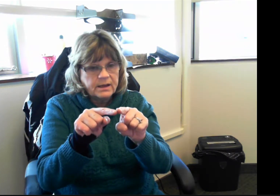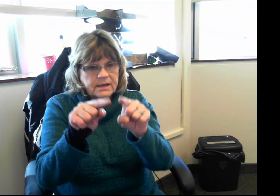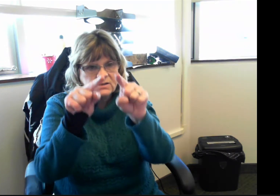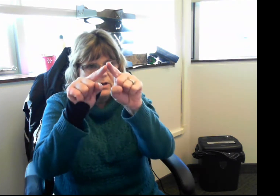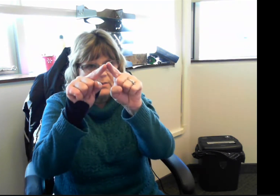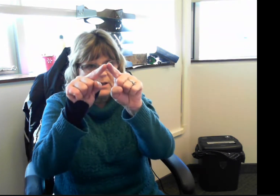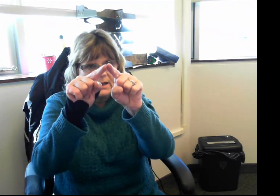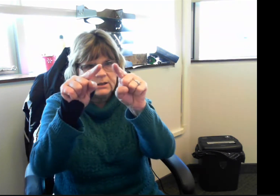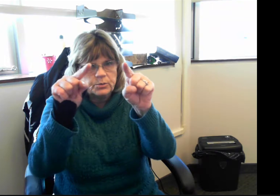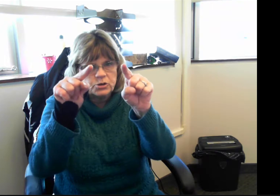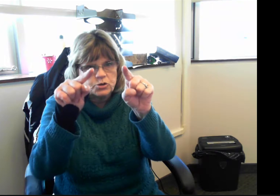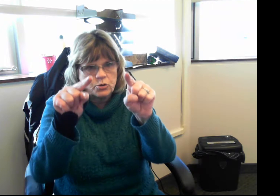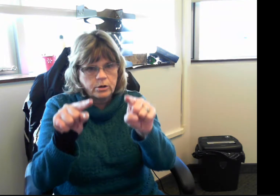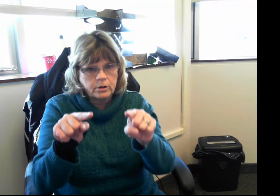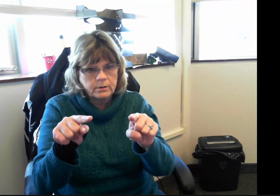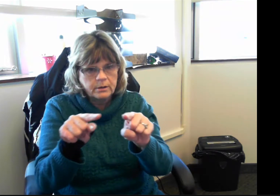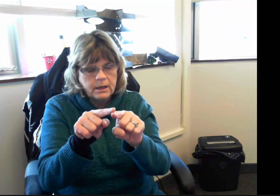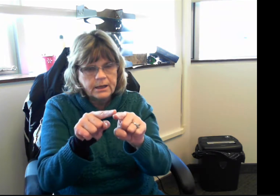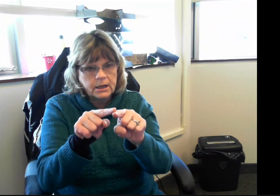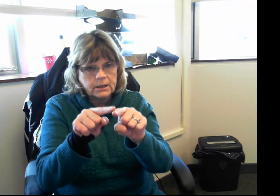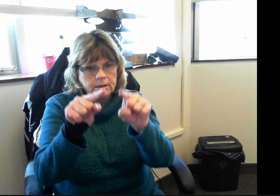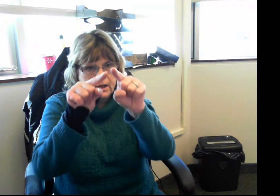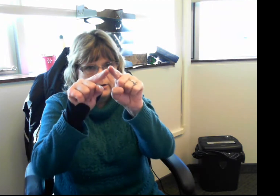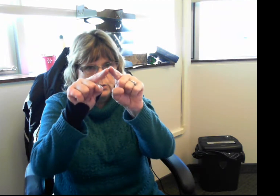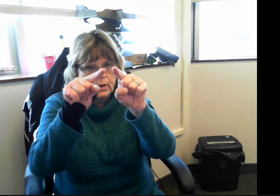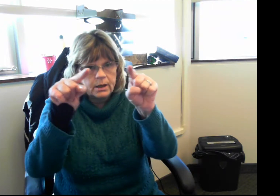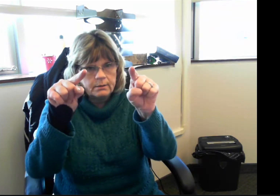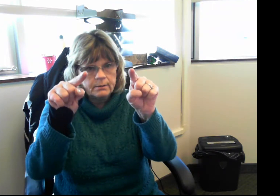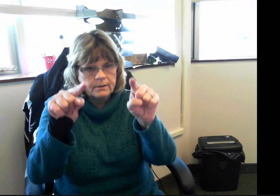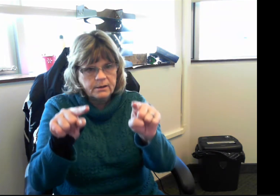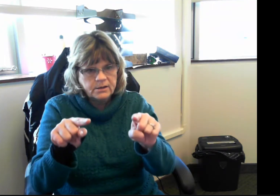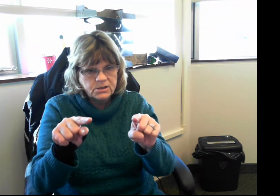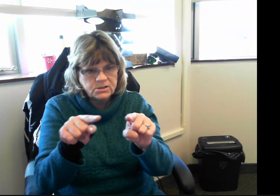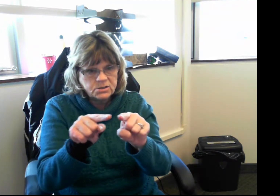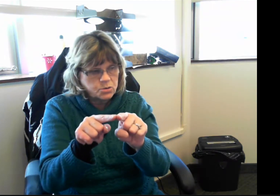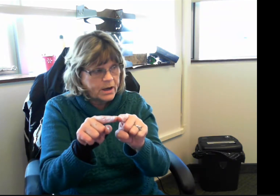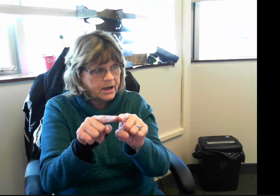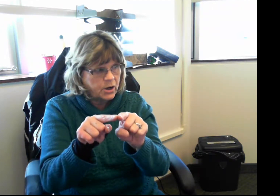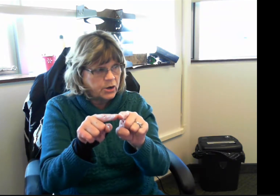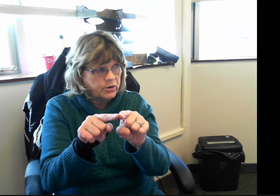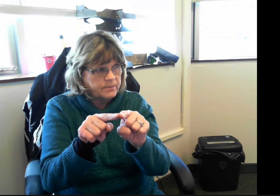Okay, so we got to make that a little bit shorter. I got a little carried away. Square,